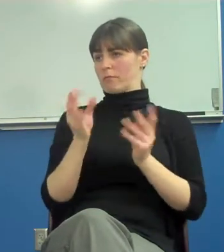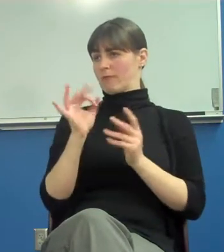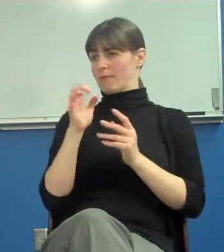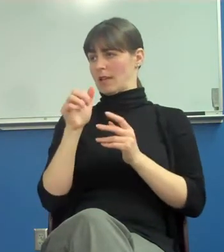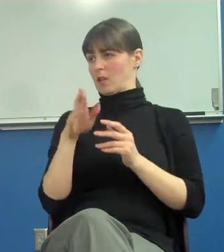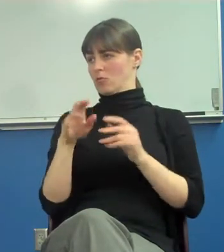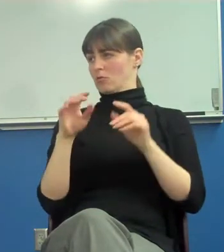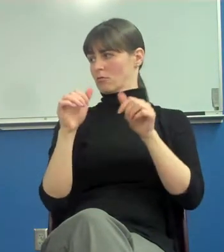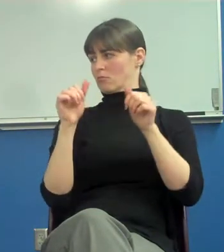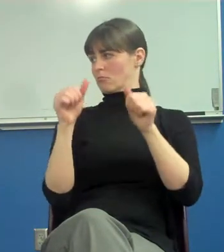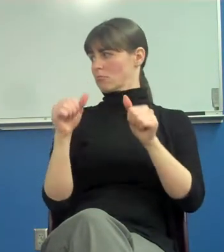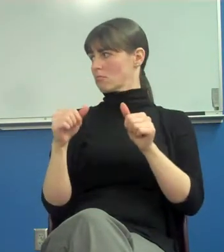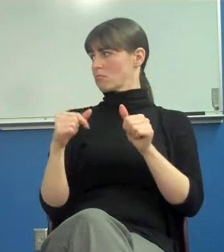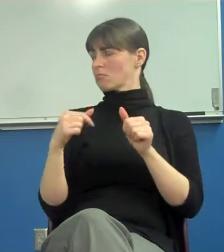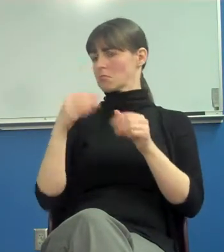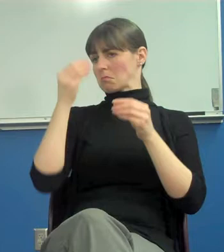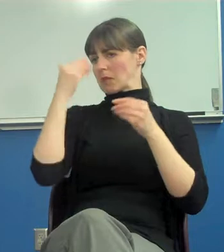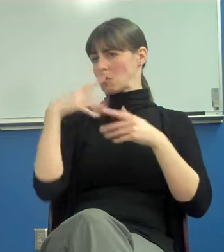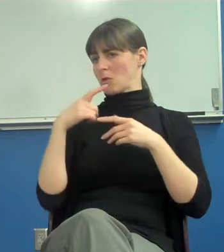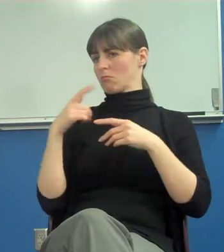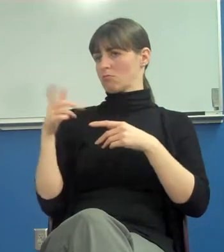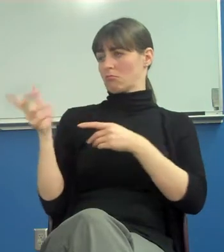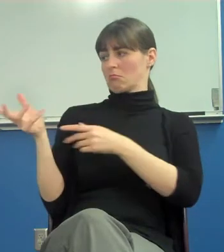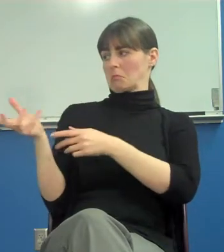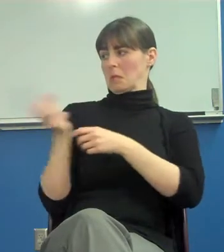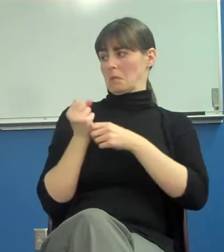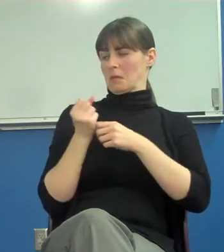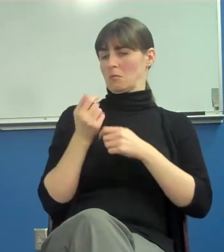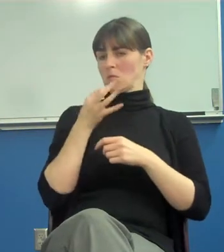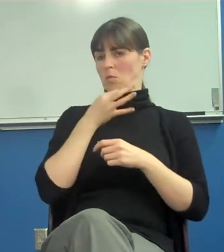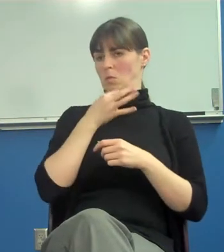small ones, you can get them like soon.